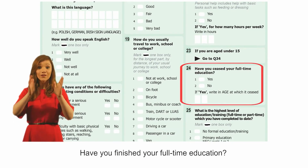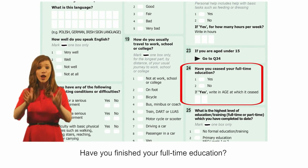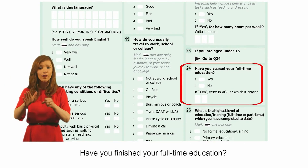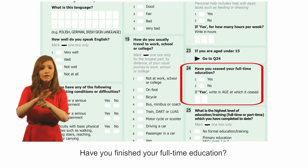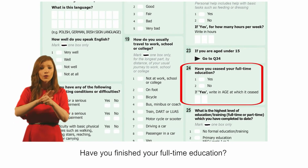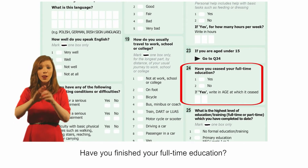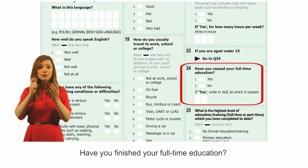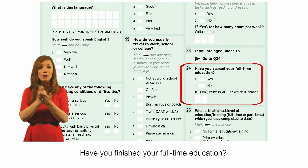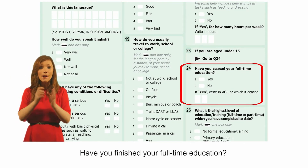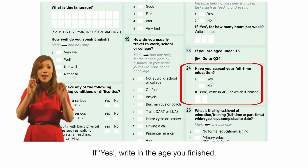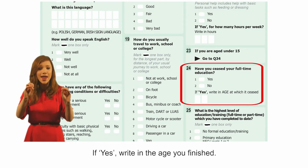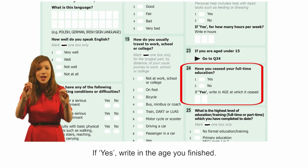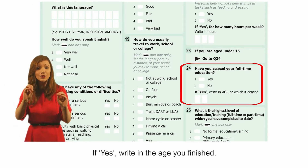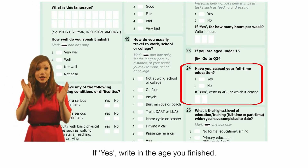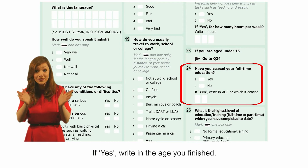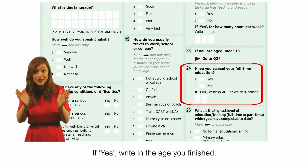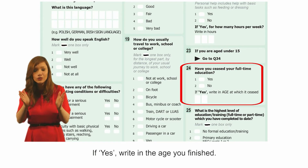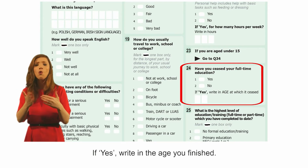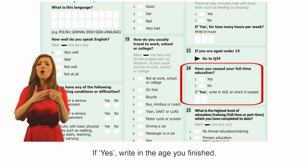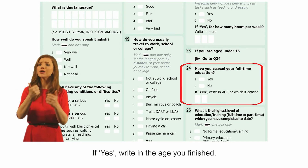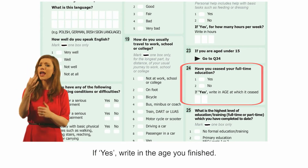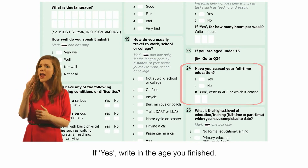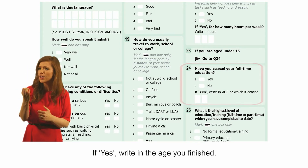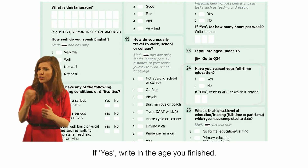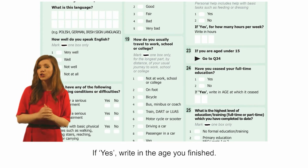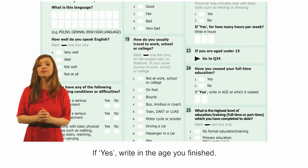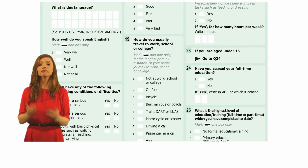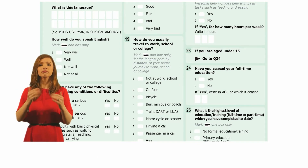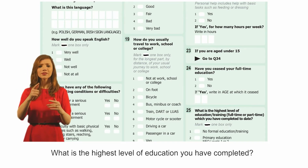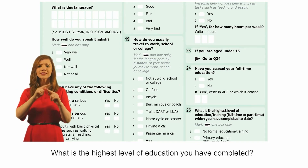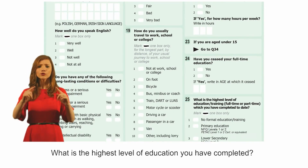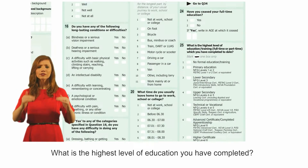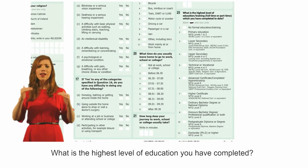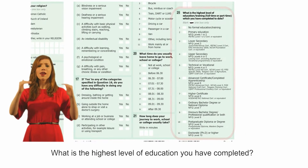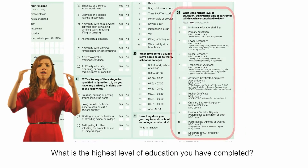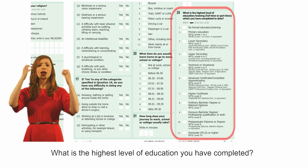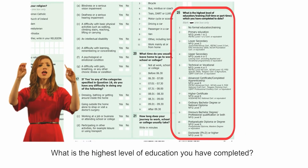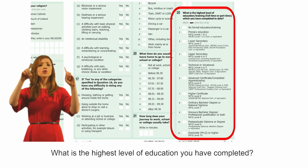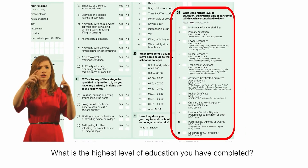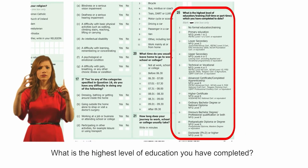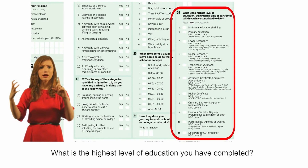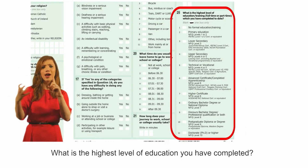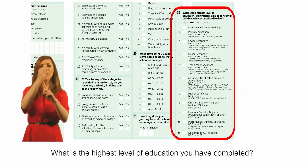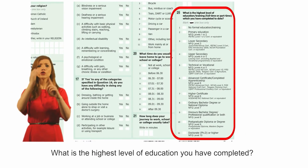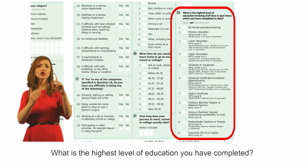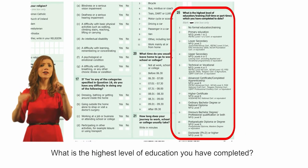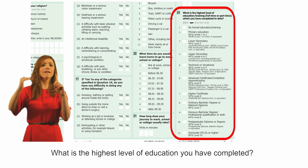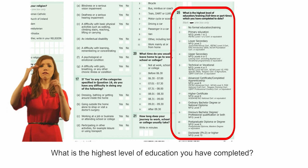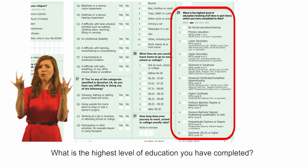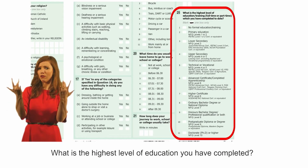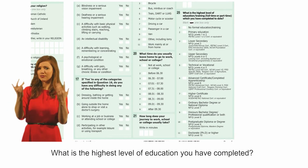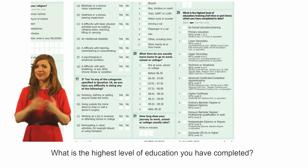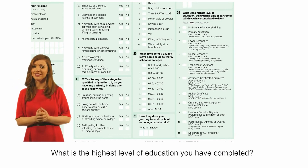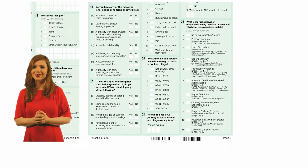Have you finished your full-time education? If yes, write in the age you finished. What is the highest level of education you